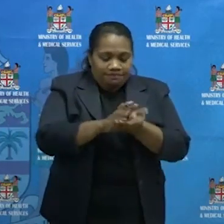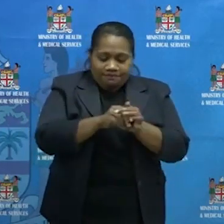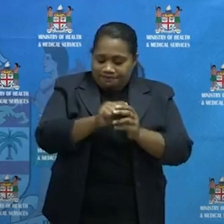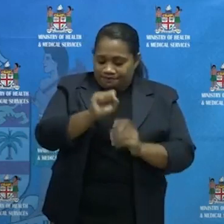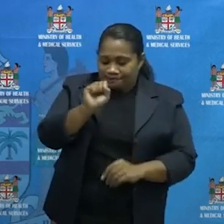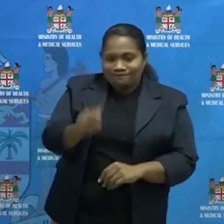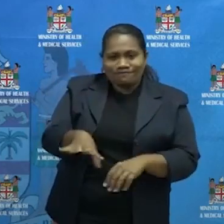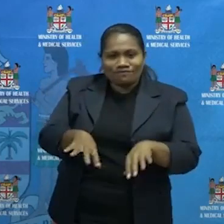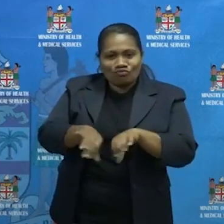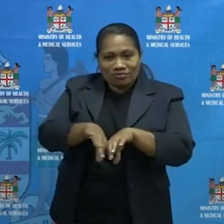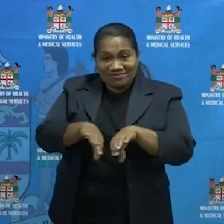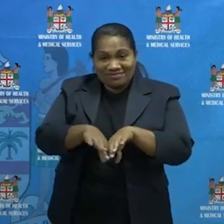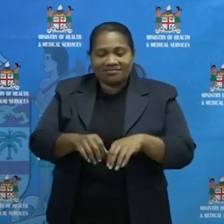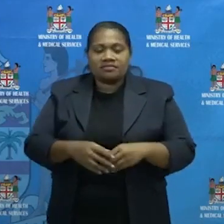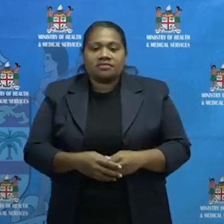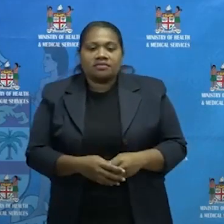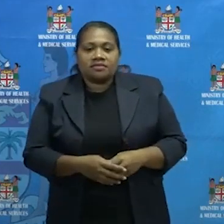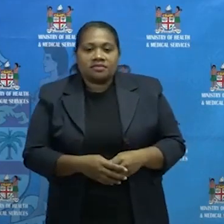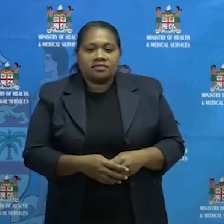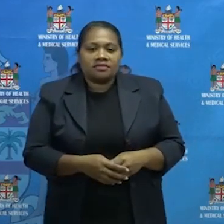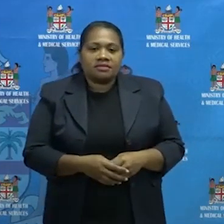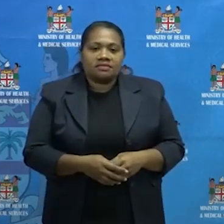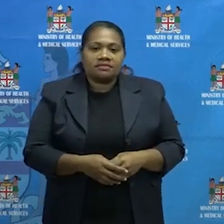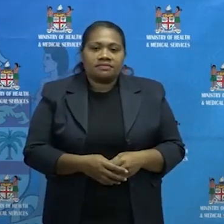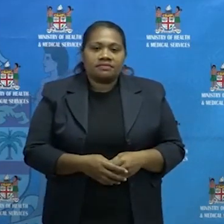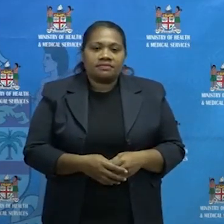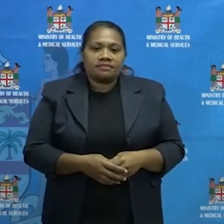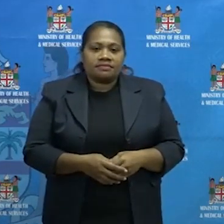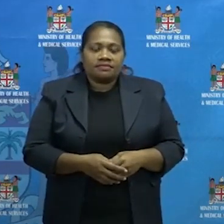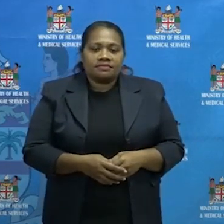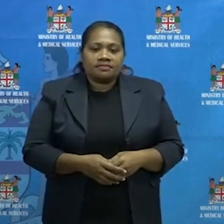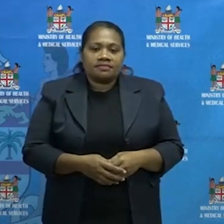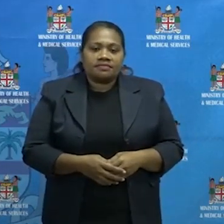For good measure, report your symptoms to the nearest